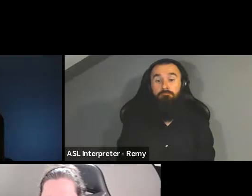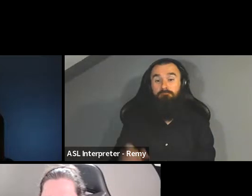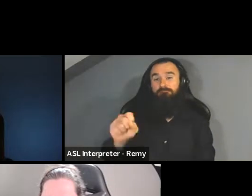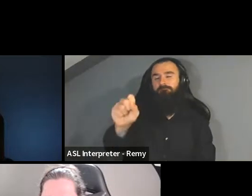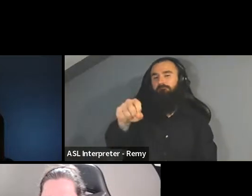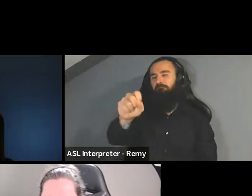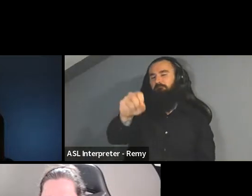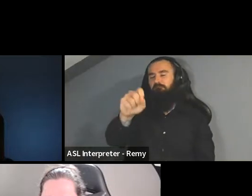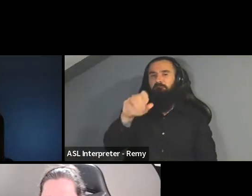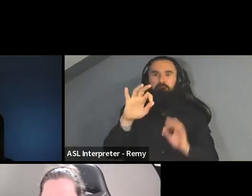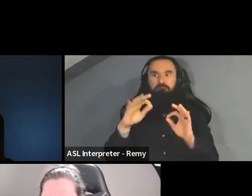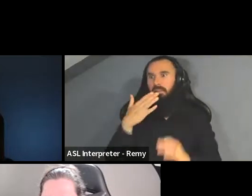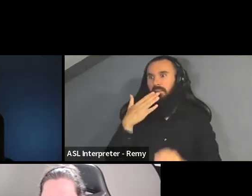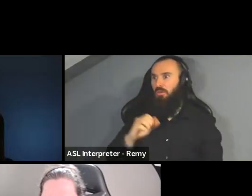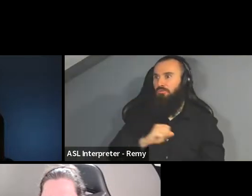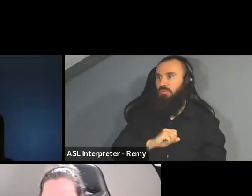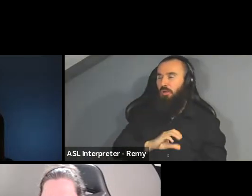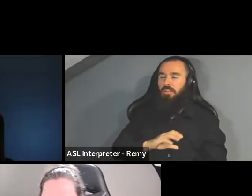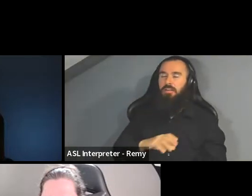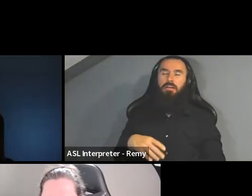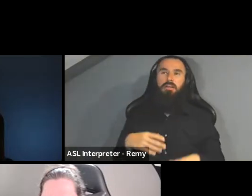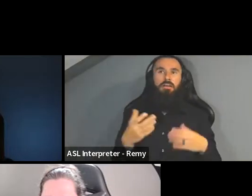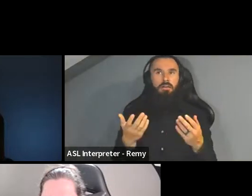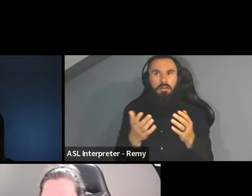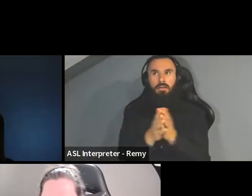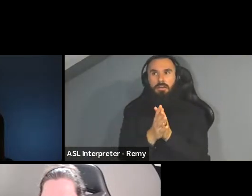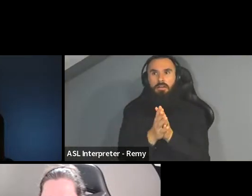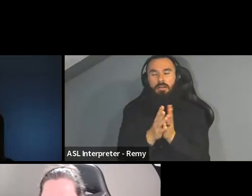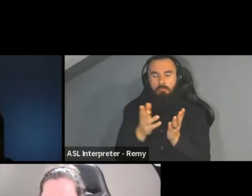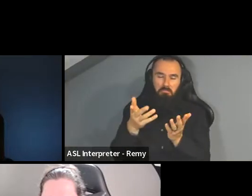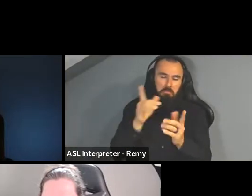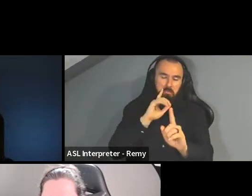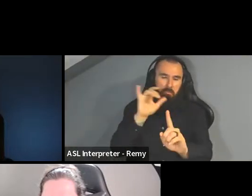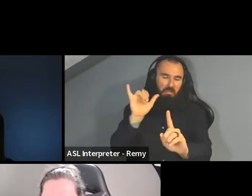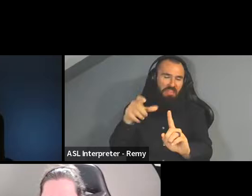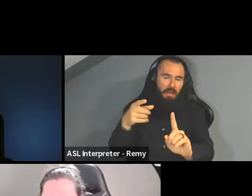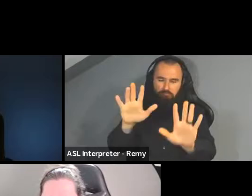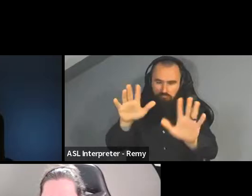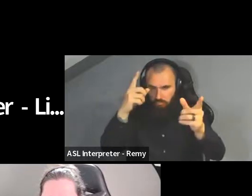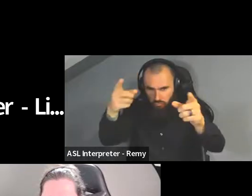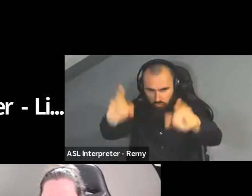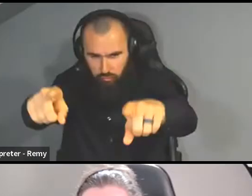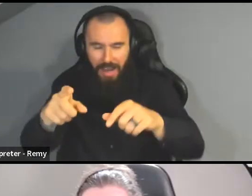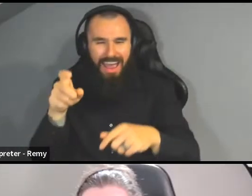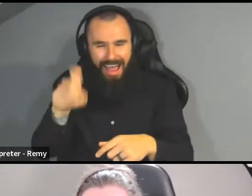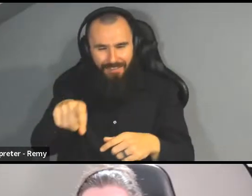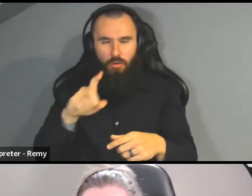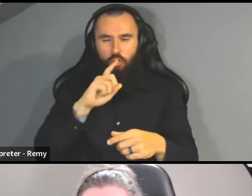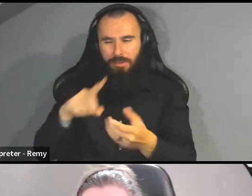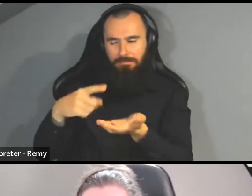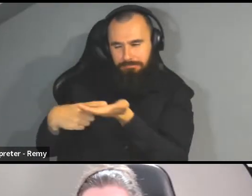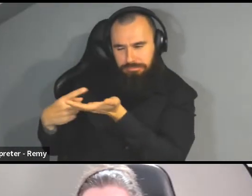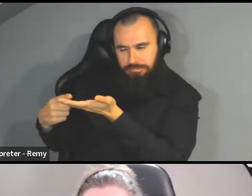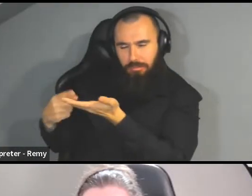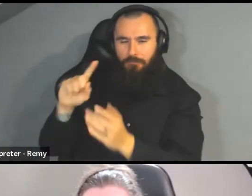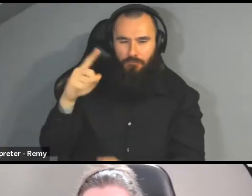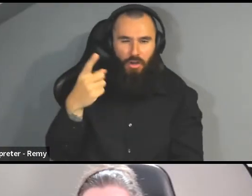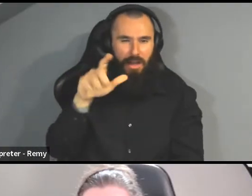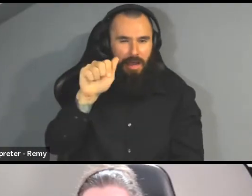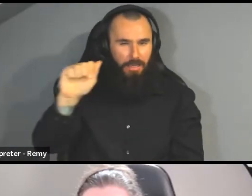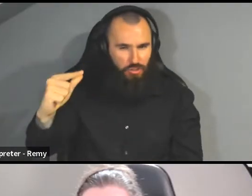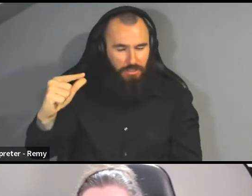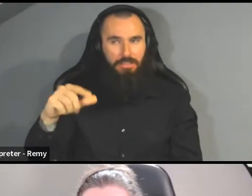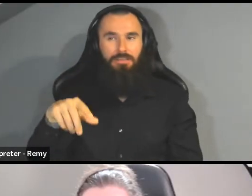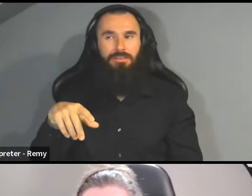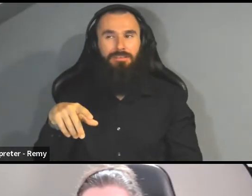Yes, thank you, Sherry. It's an issue I agree that we would have to discuss with our AAG, and not